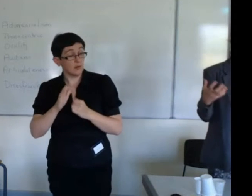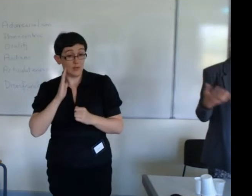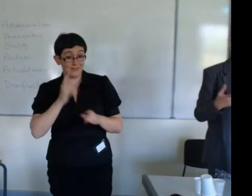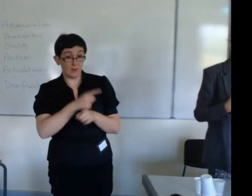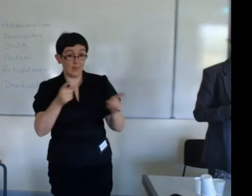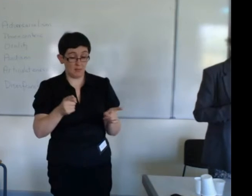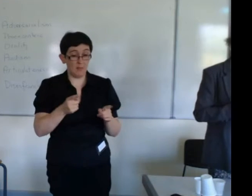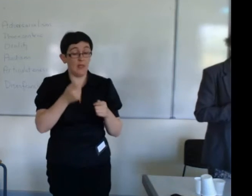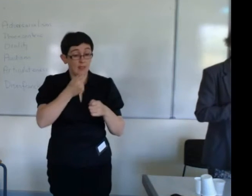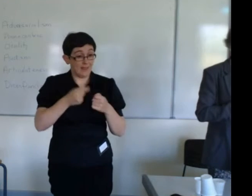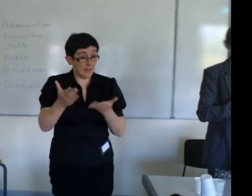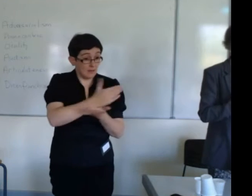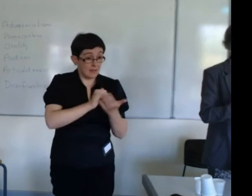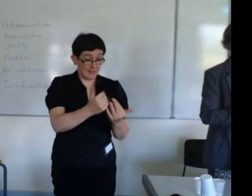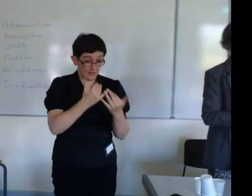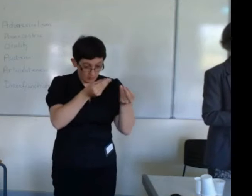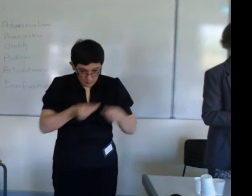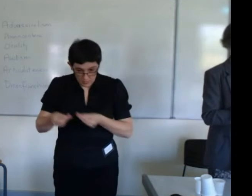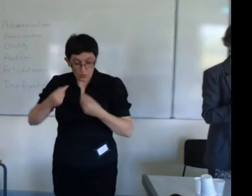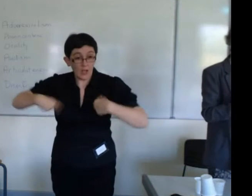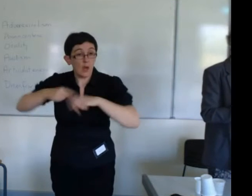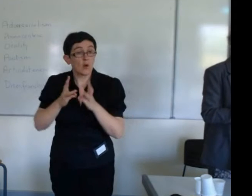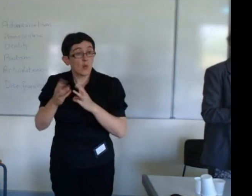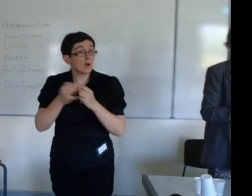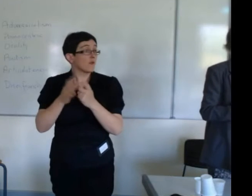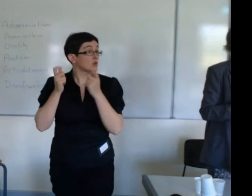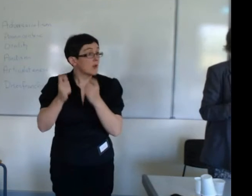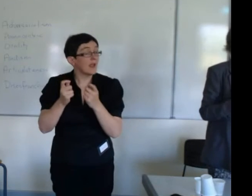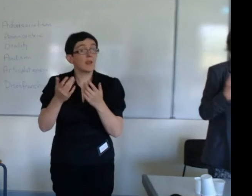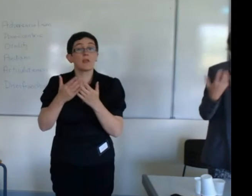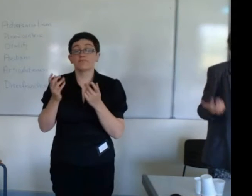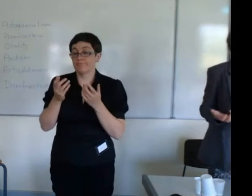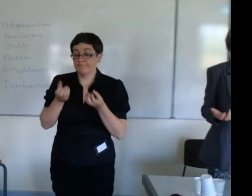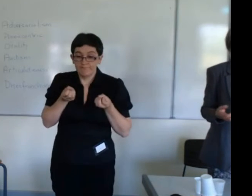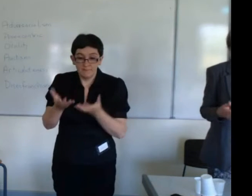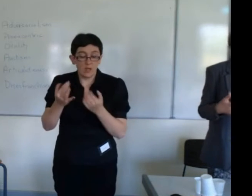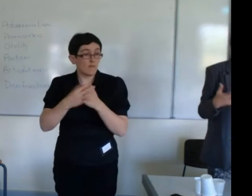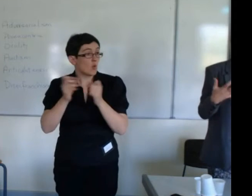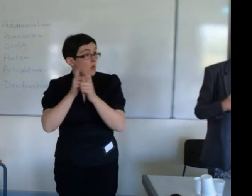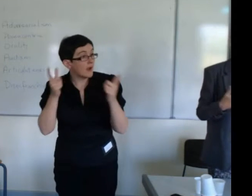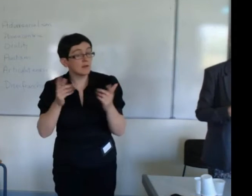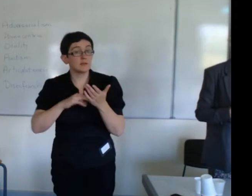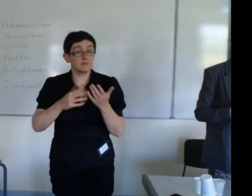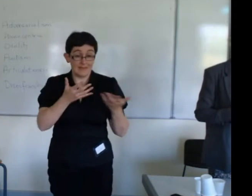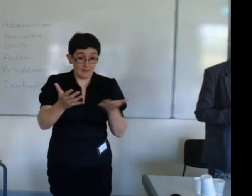that's fed into then the work that we do in terms of training, the work that we do in terms of awareness, and the work that we do in terms of